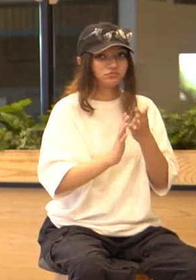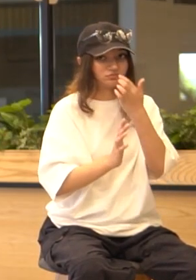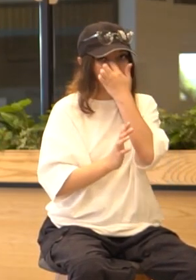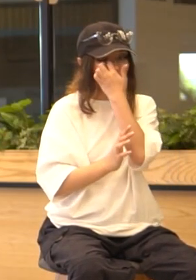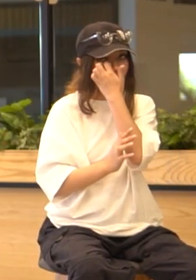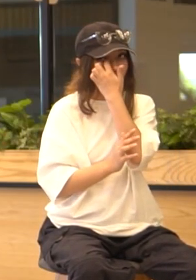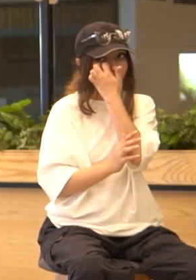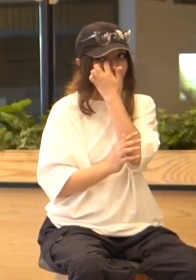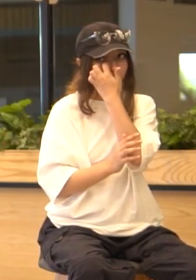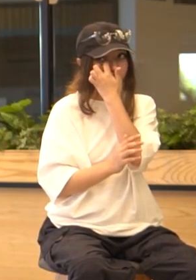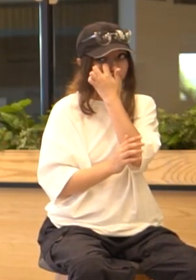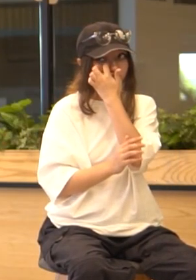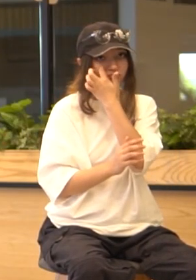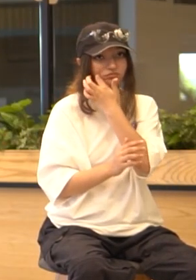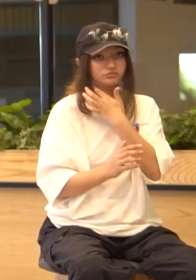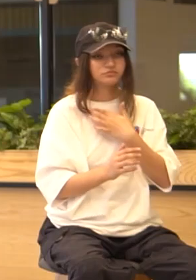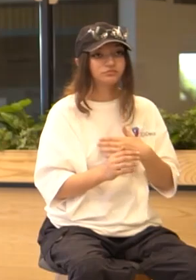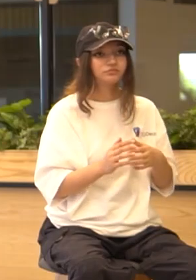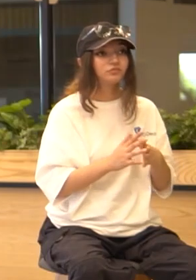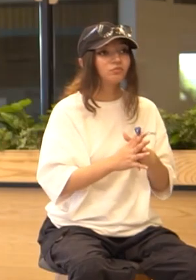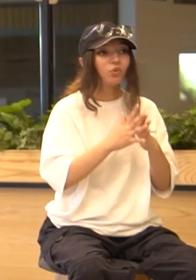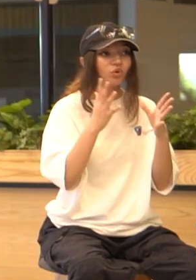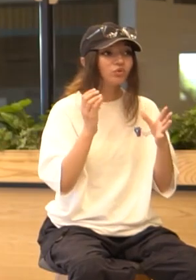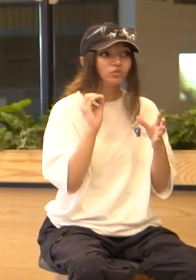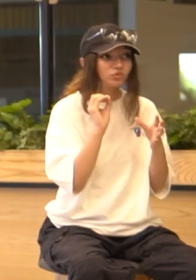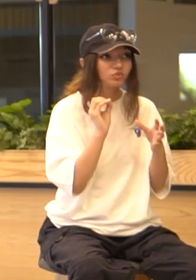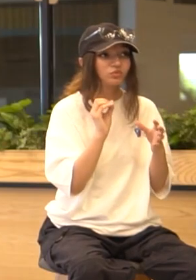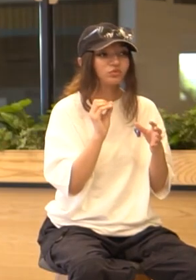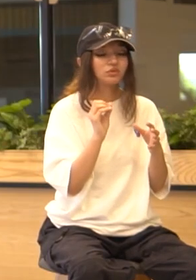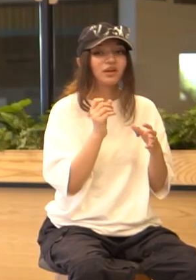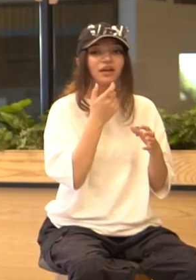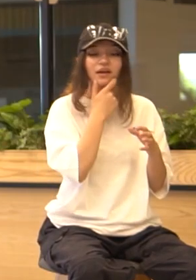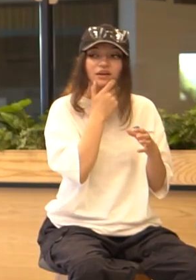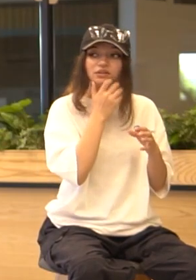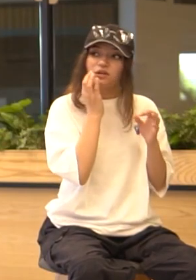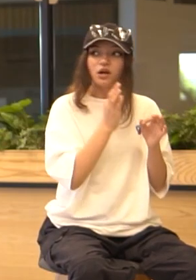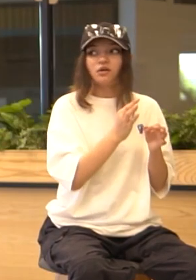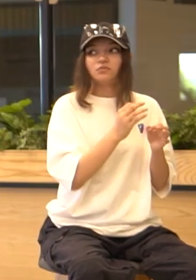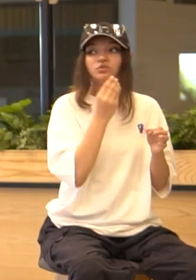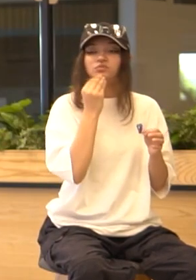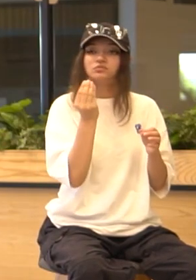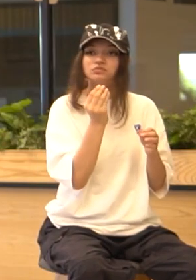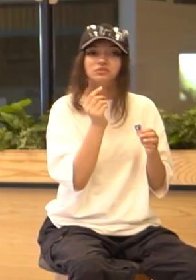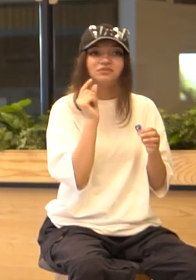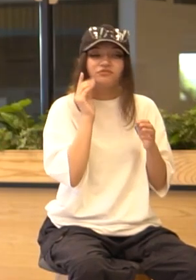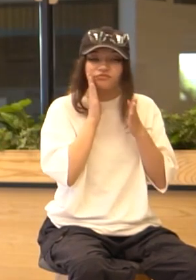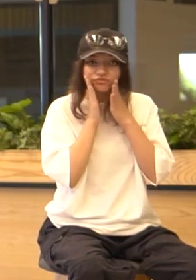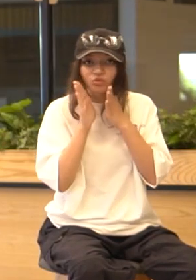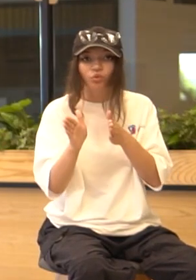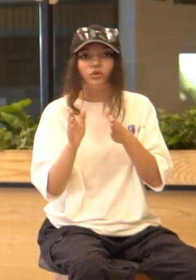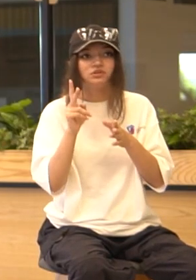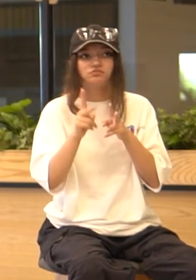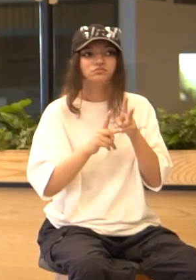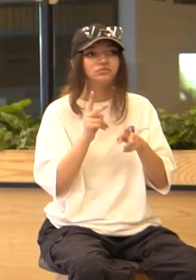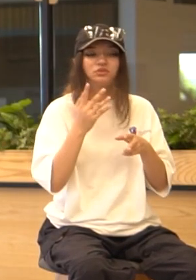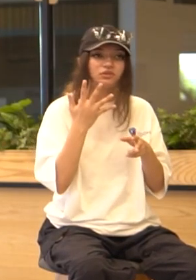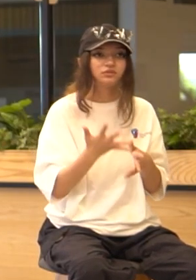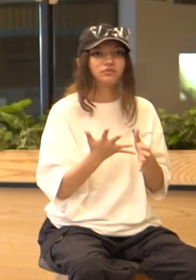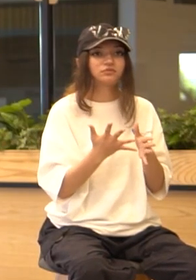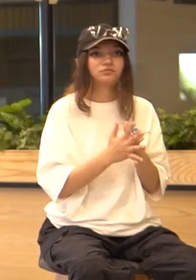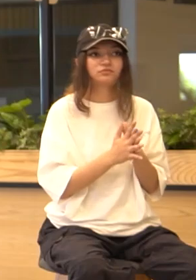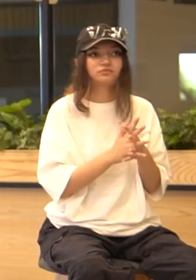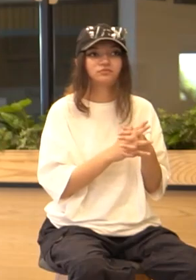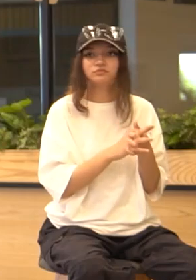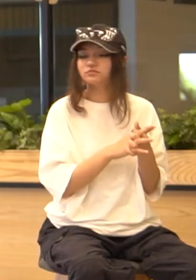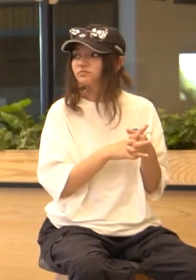to soft fills as well. You'll find them in ink page, but you won't find the same fonts in the software that we use as designers,